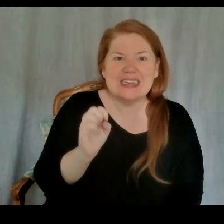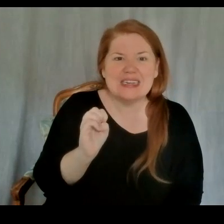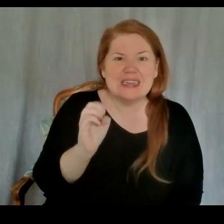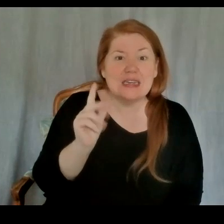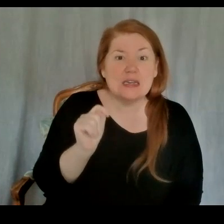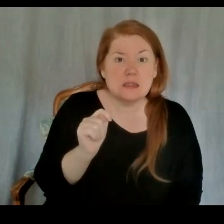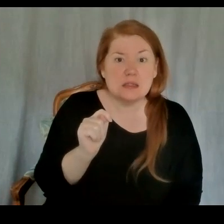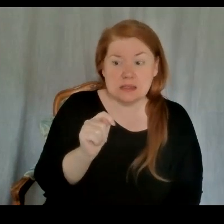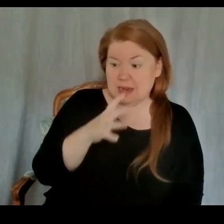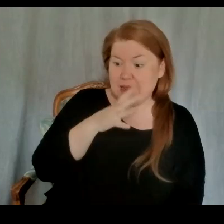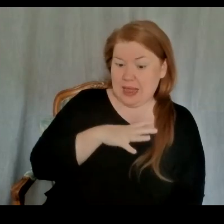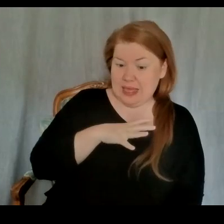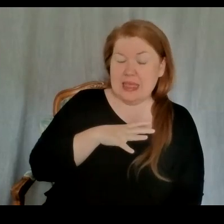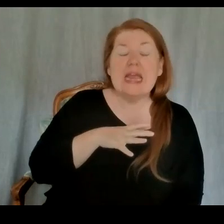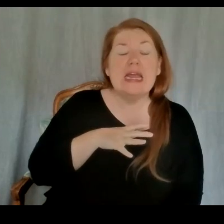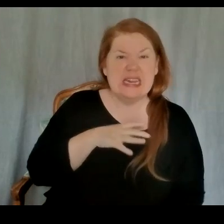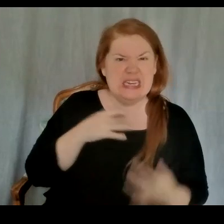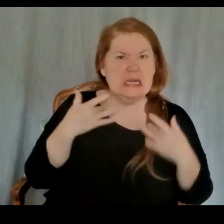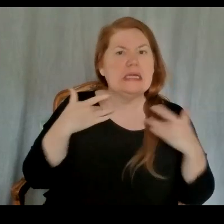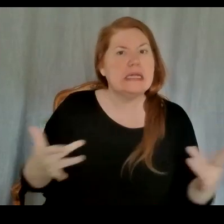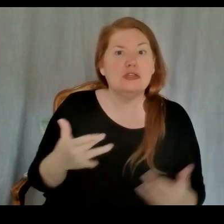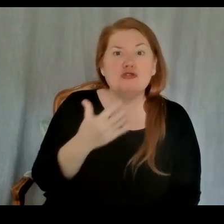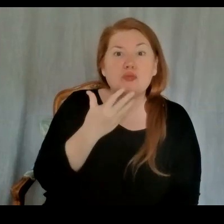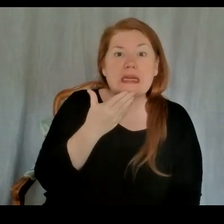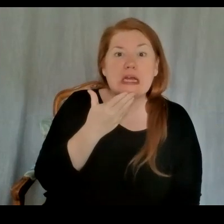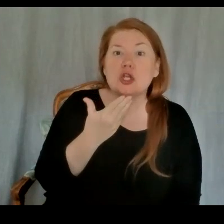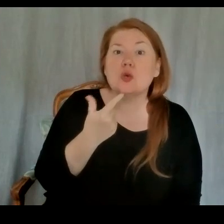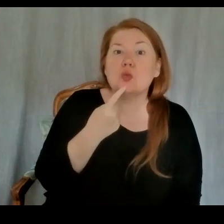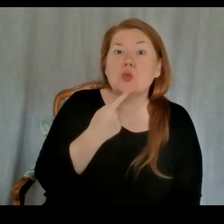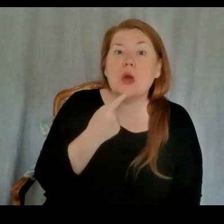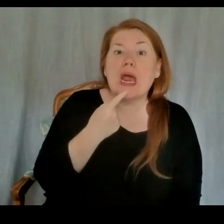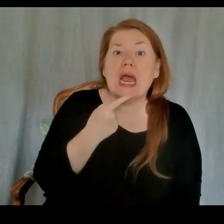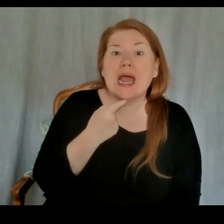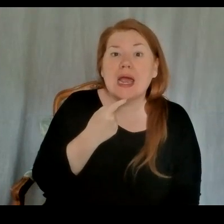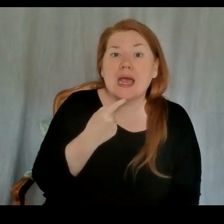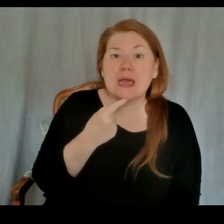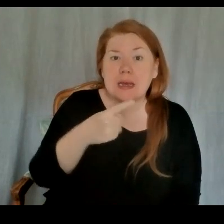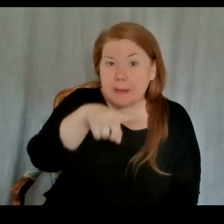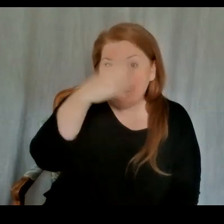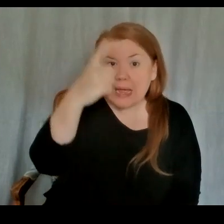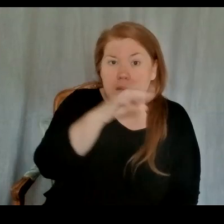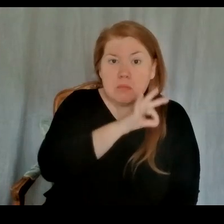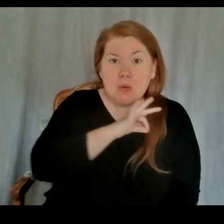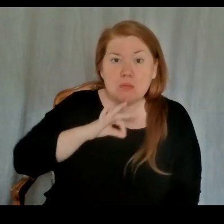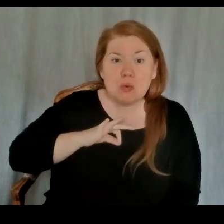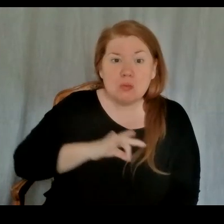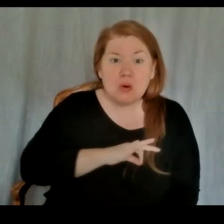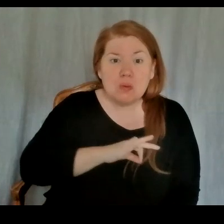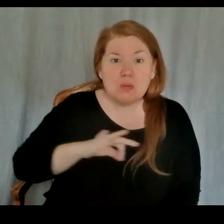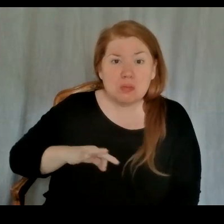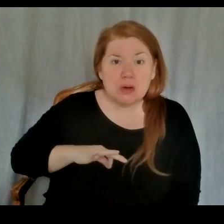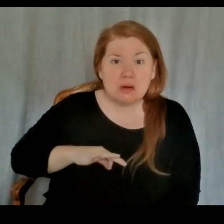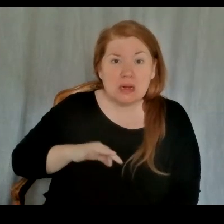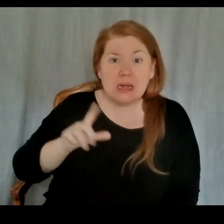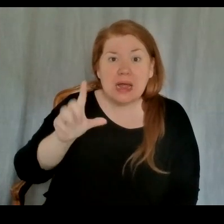Ladybugs are often red with black spots. Like all insects, ladybugs have 6